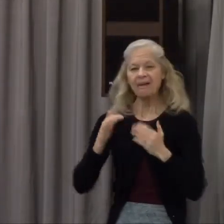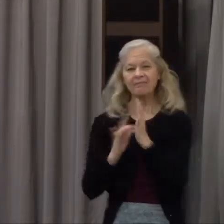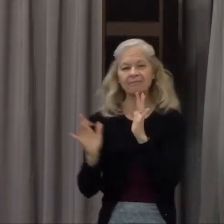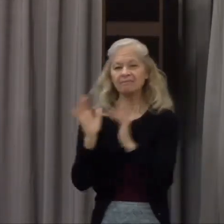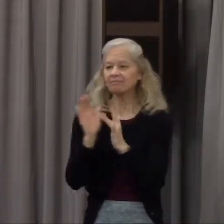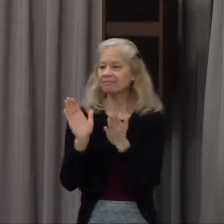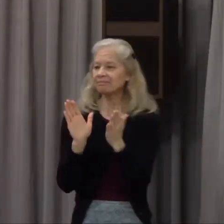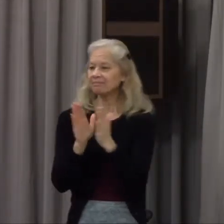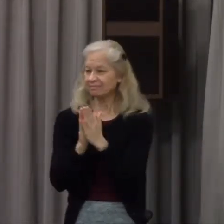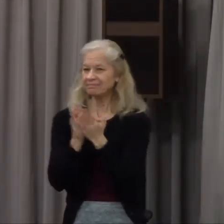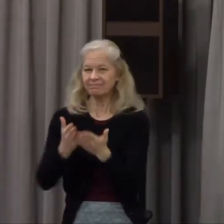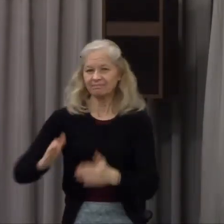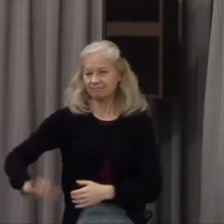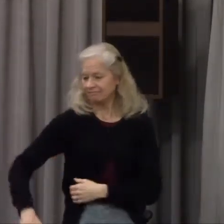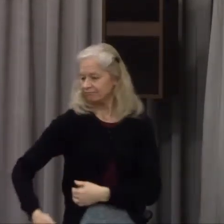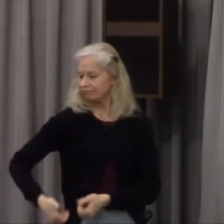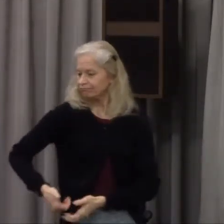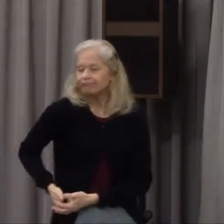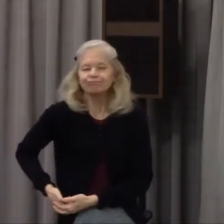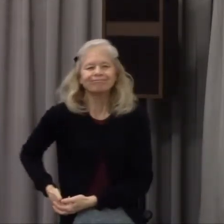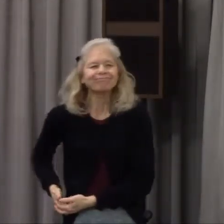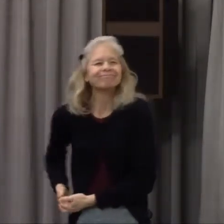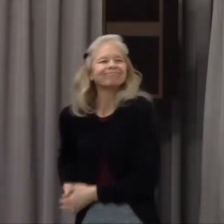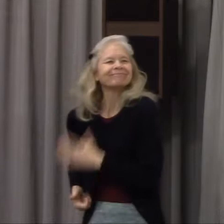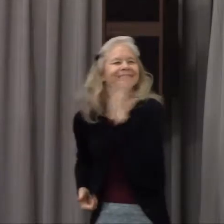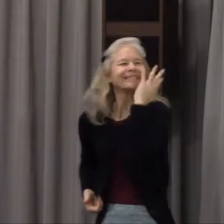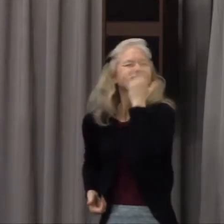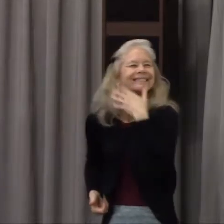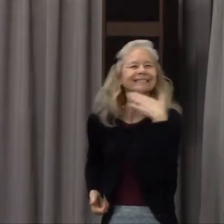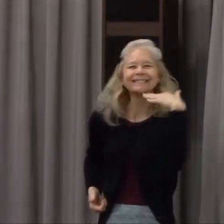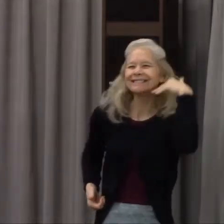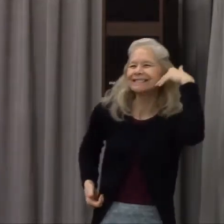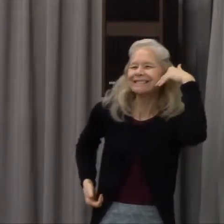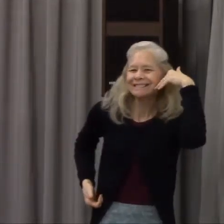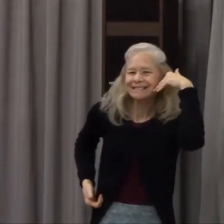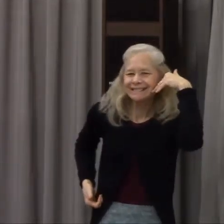going on, and we take some comfort in the fact that but nobody else can see them.